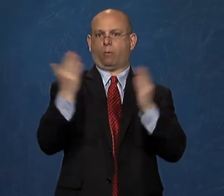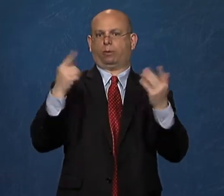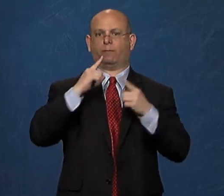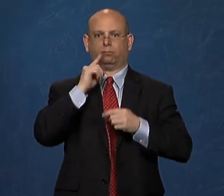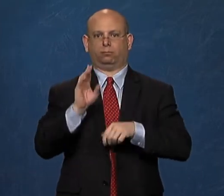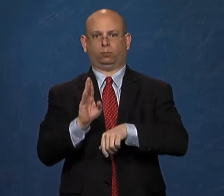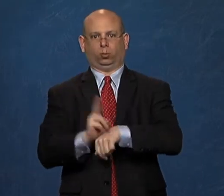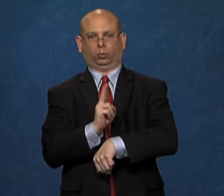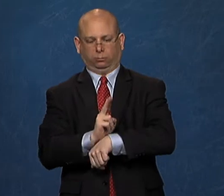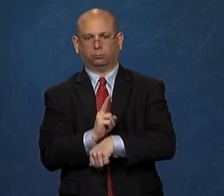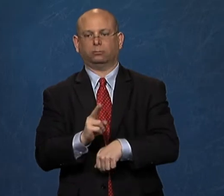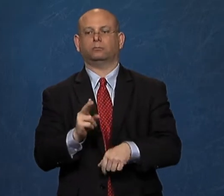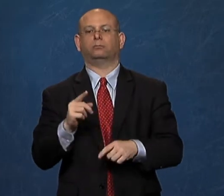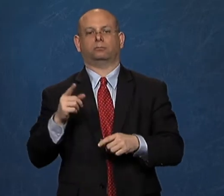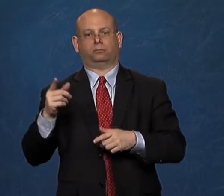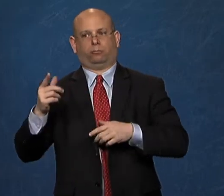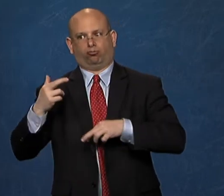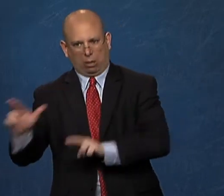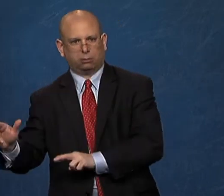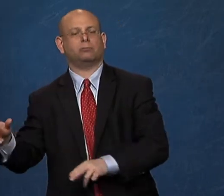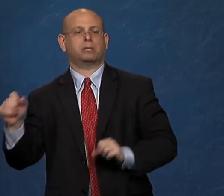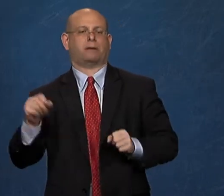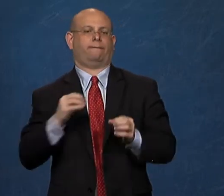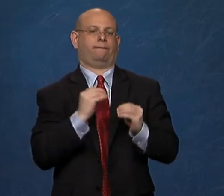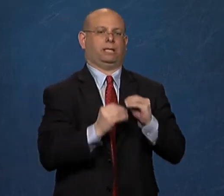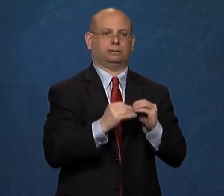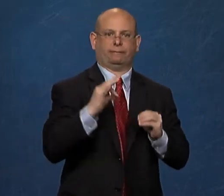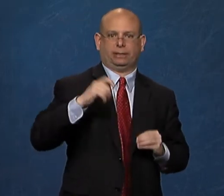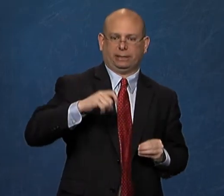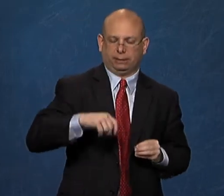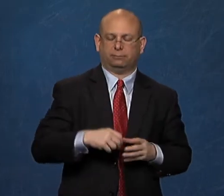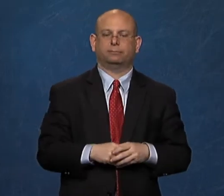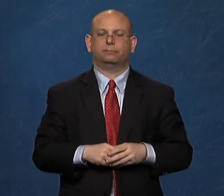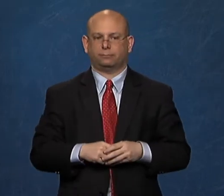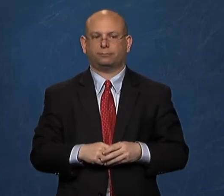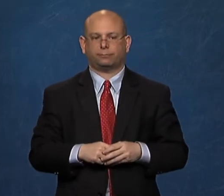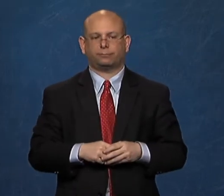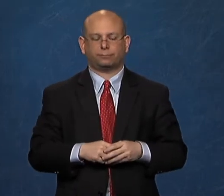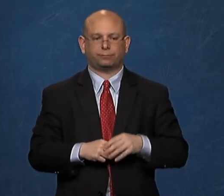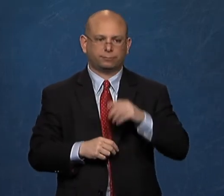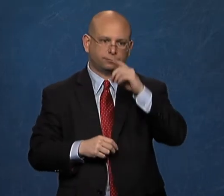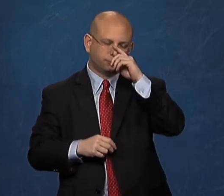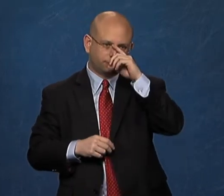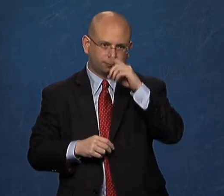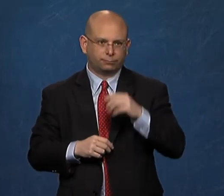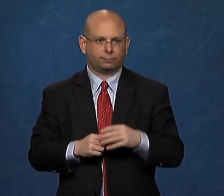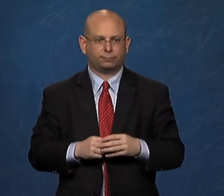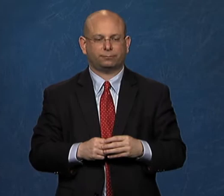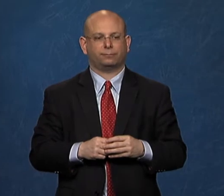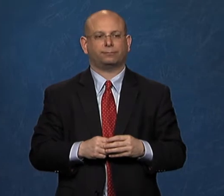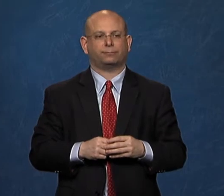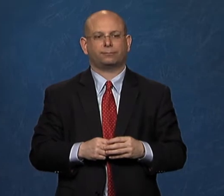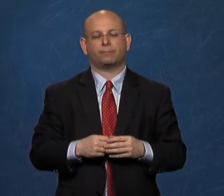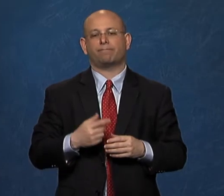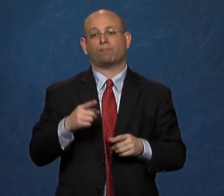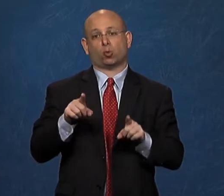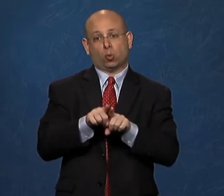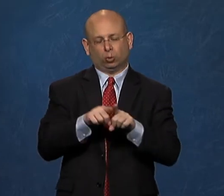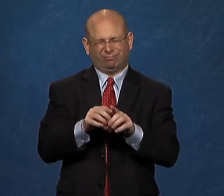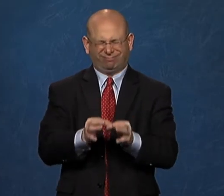the only option that should be available. We need to make sure that the person is available to fix the need should in fact VRI be the choice that the